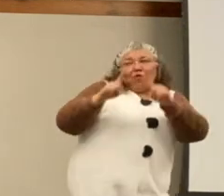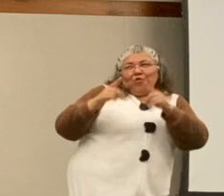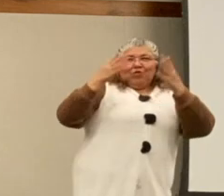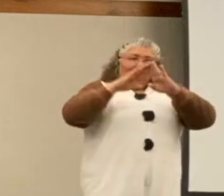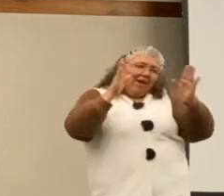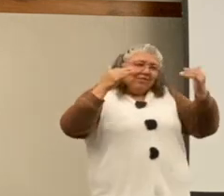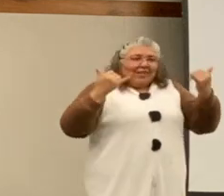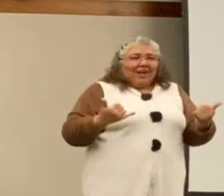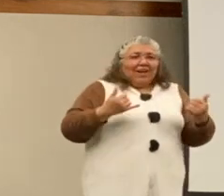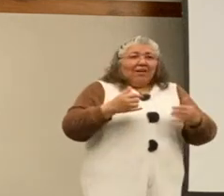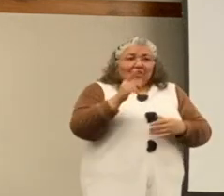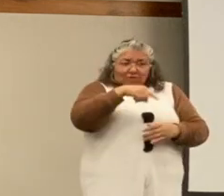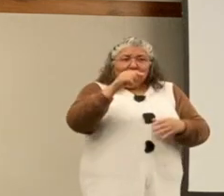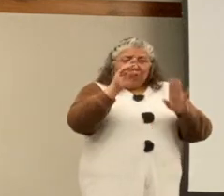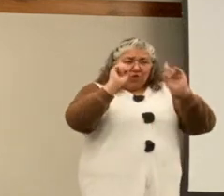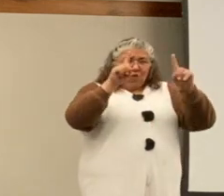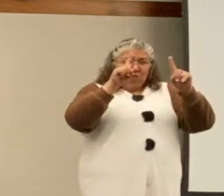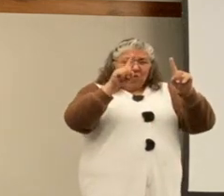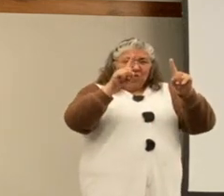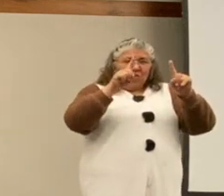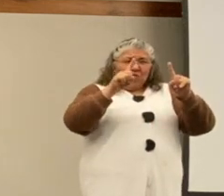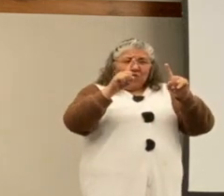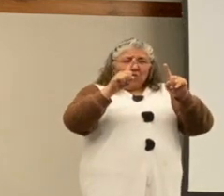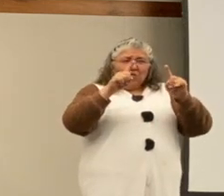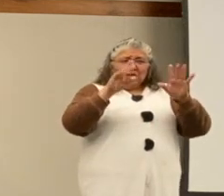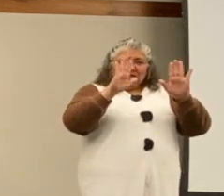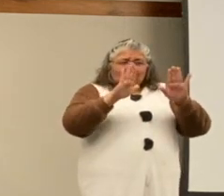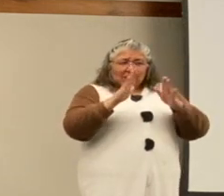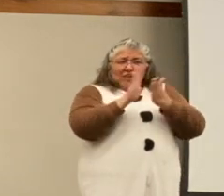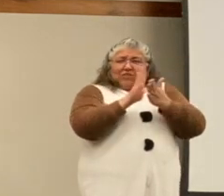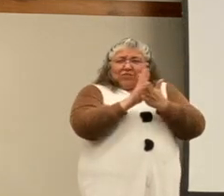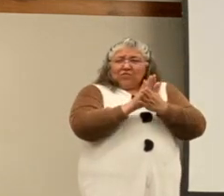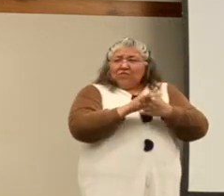house today. Anybody go to Sunday school? Nobody goes to Sunday school.